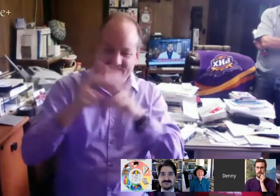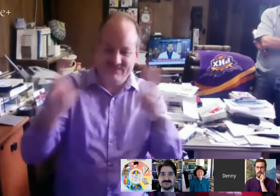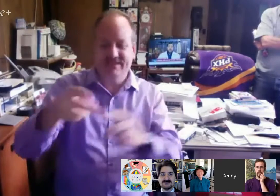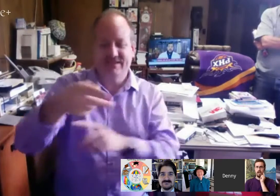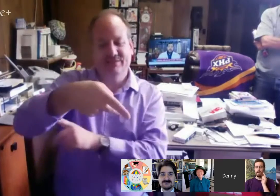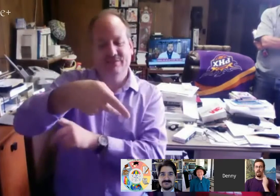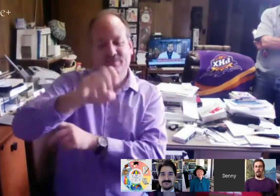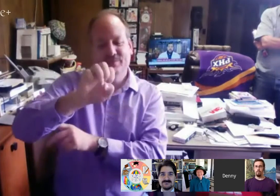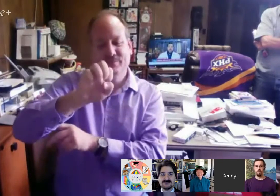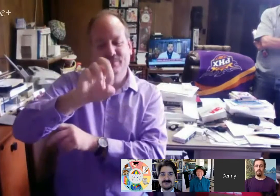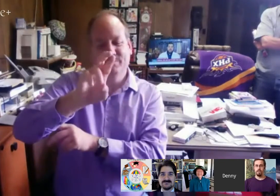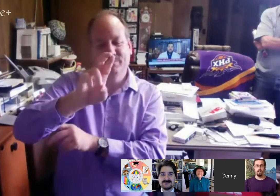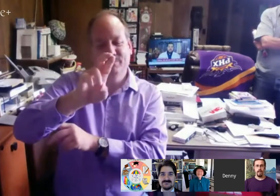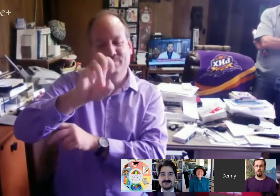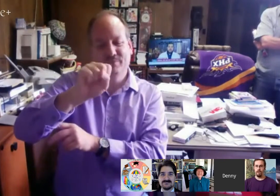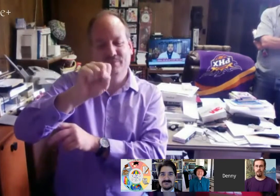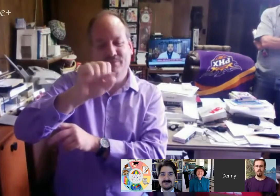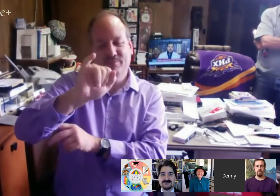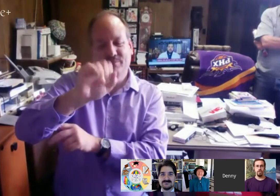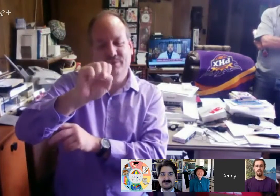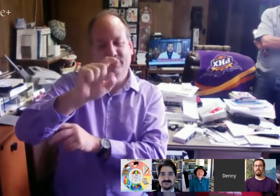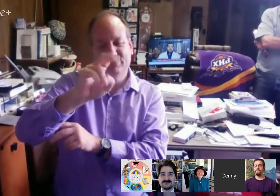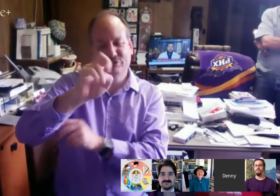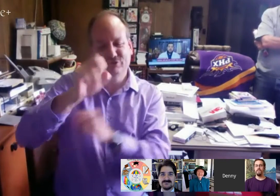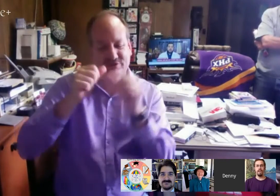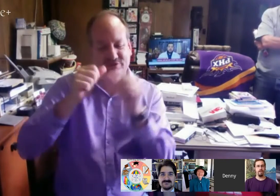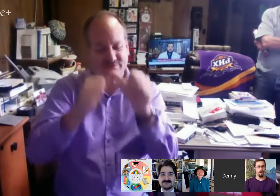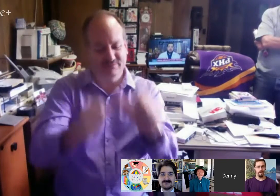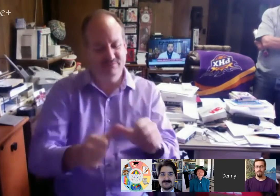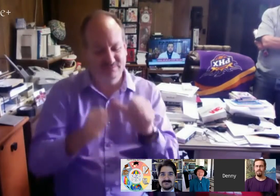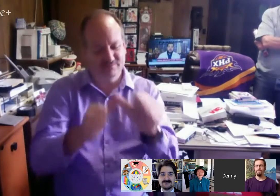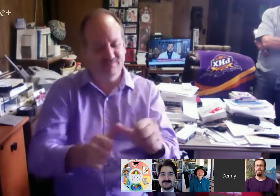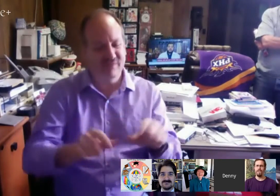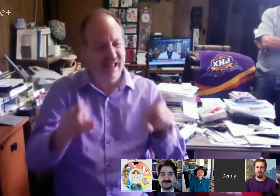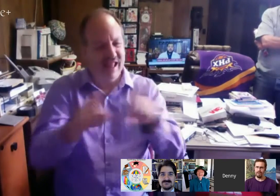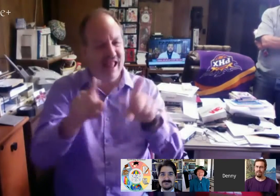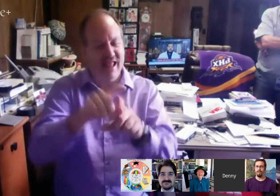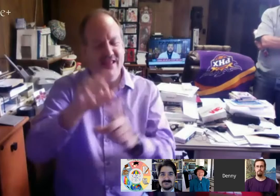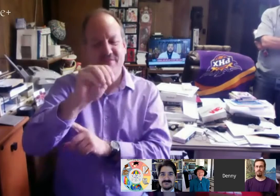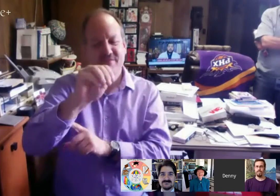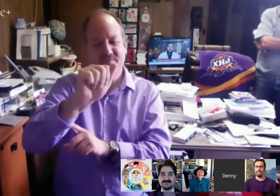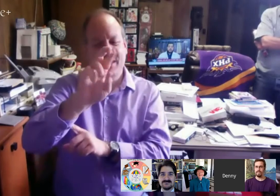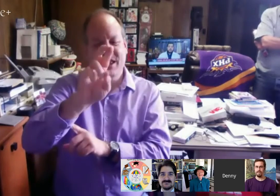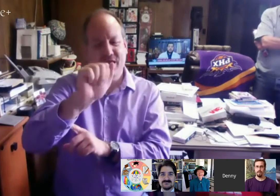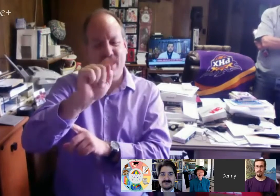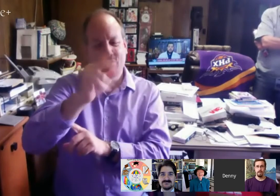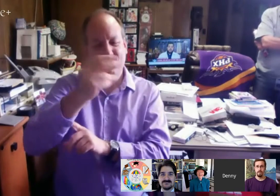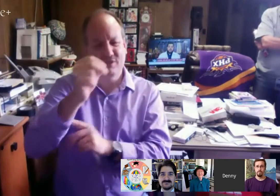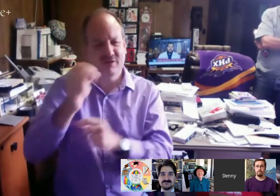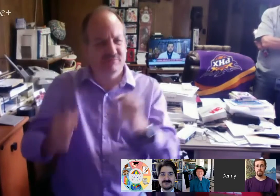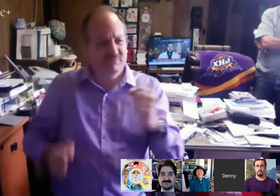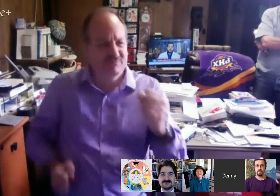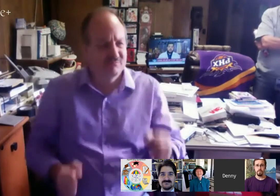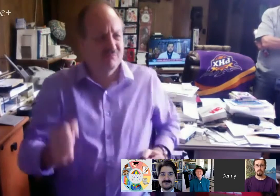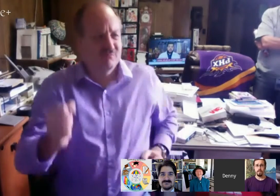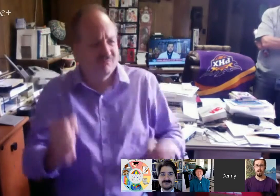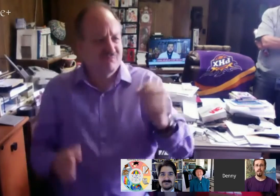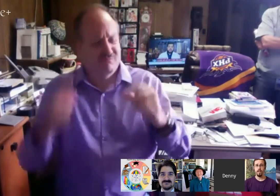been with sign writing. She has been very, very persistent.